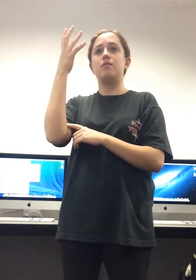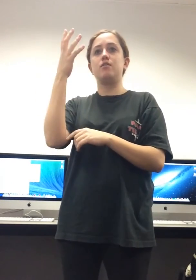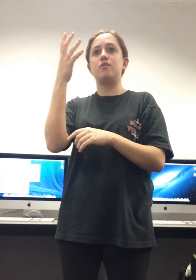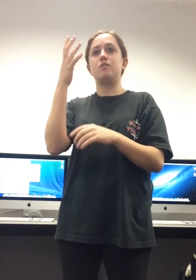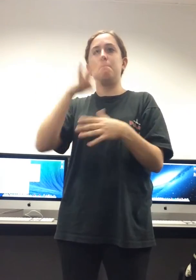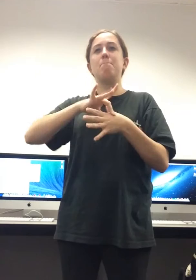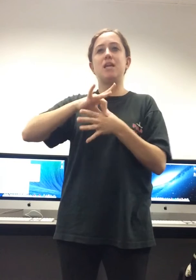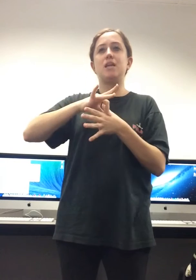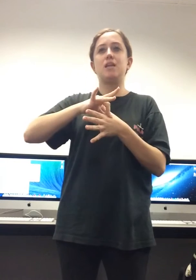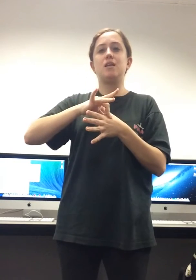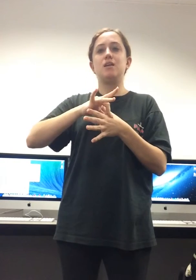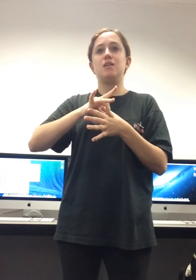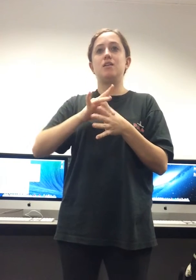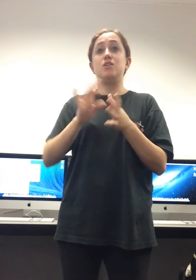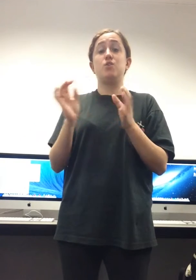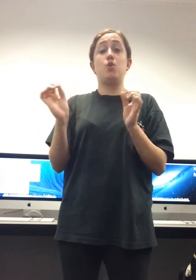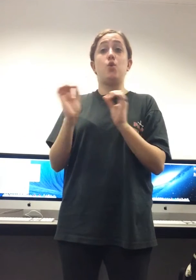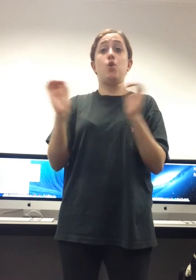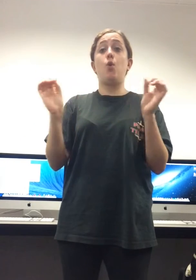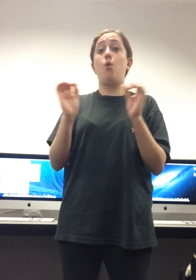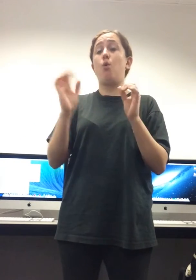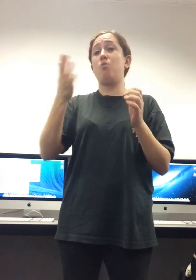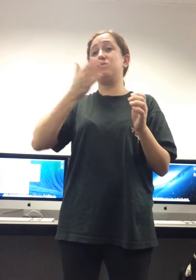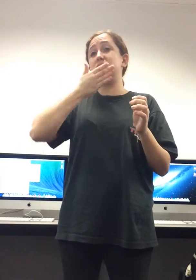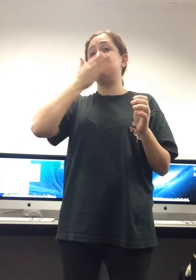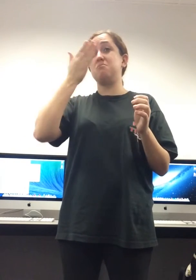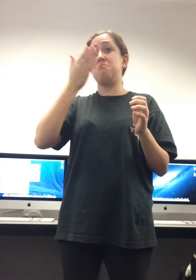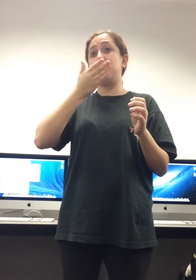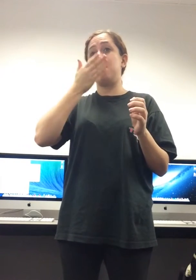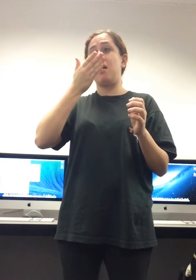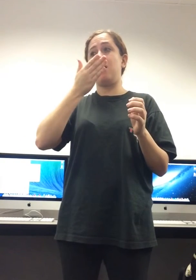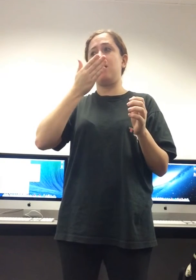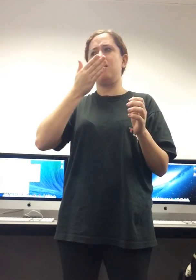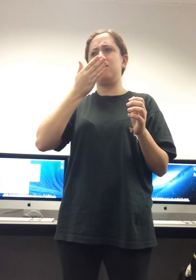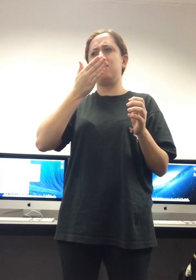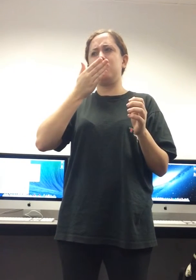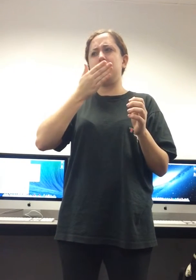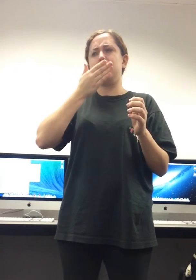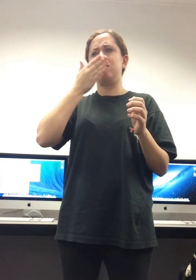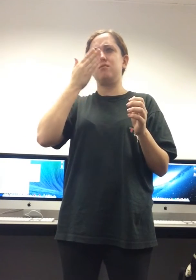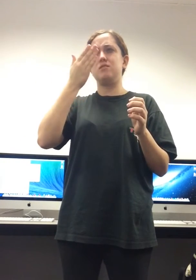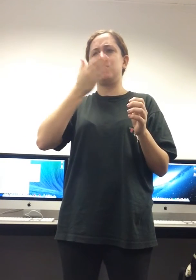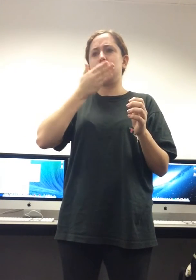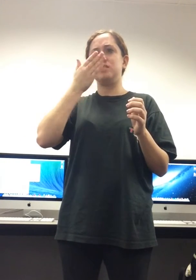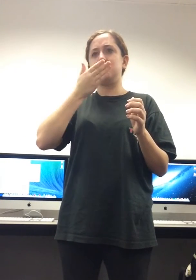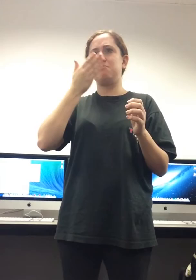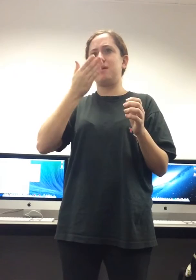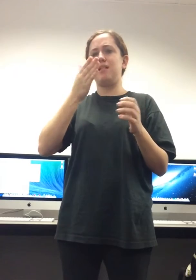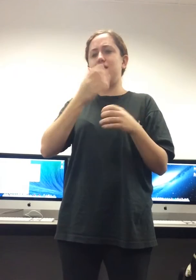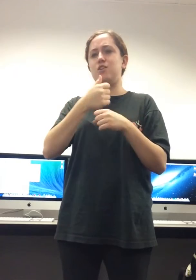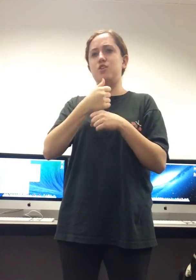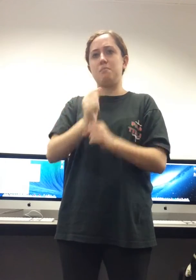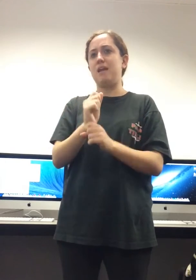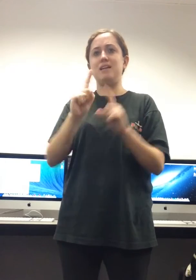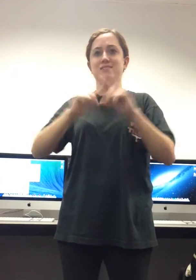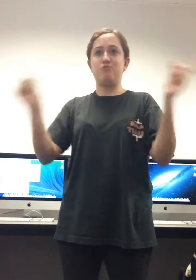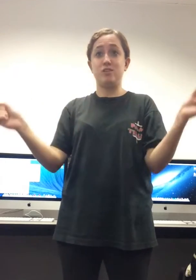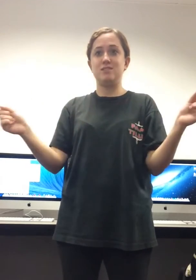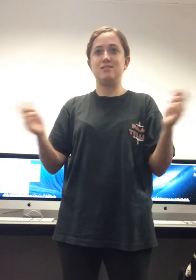odor that ever was in a ham could make any difference. There would come all the way back from